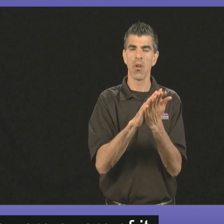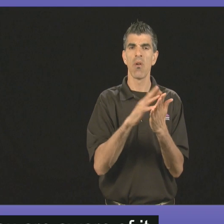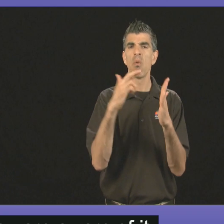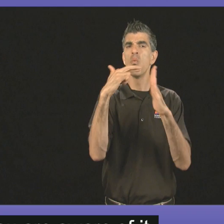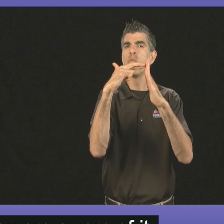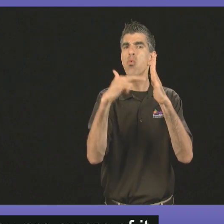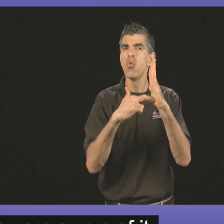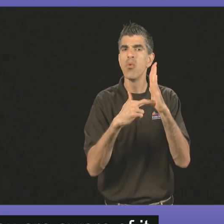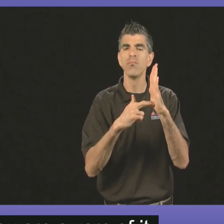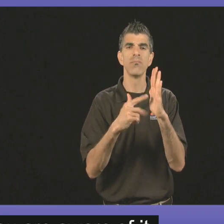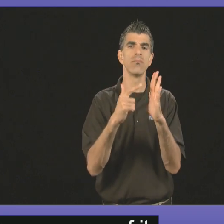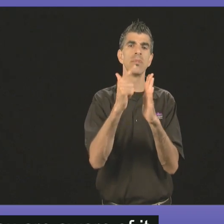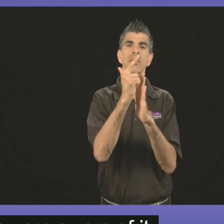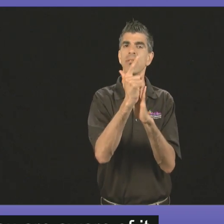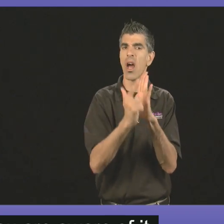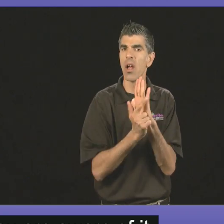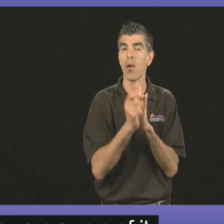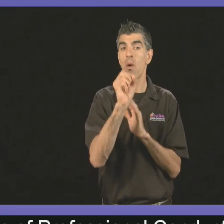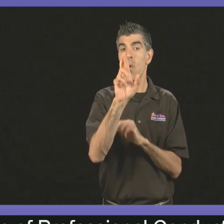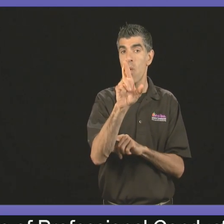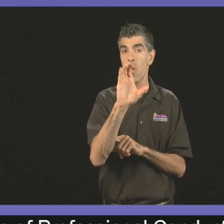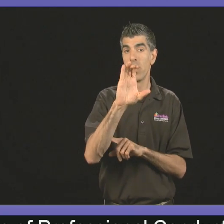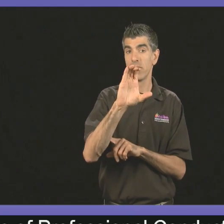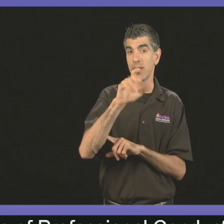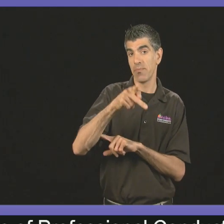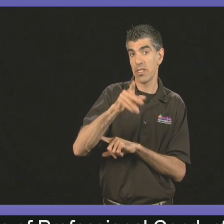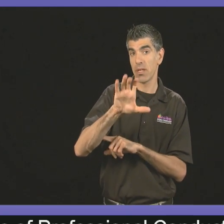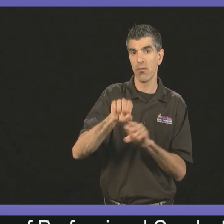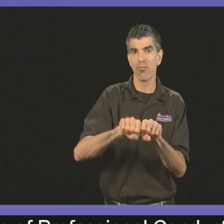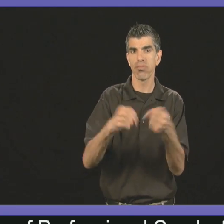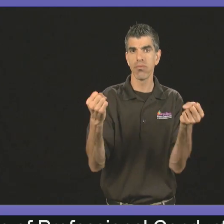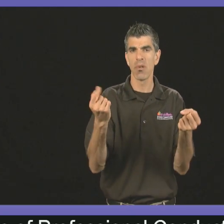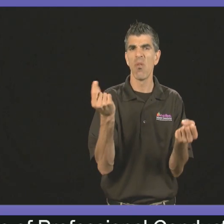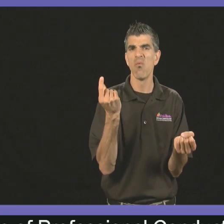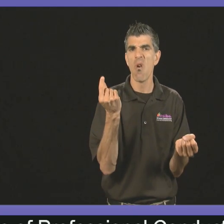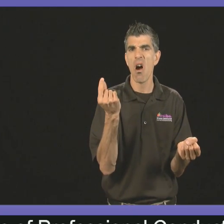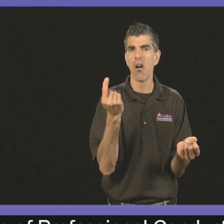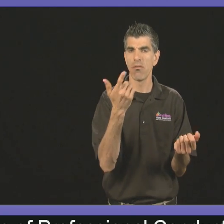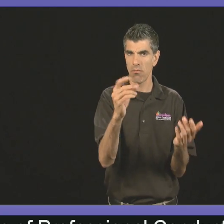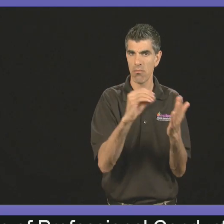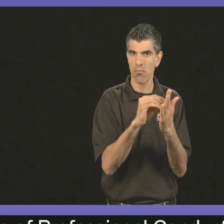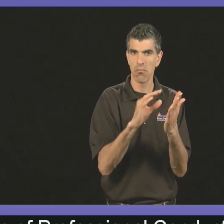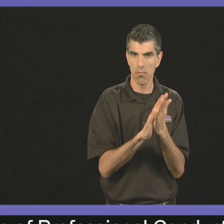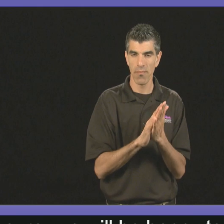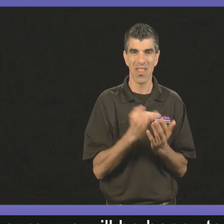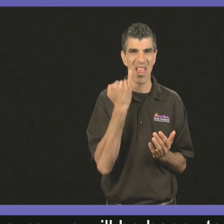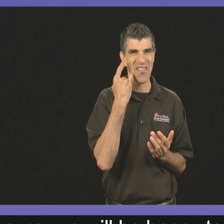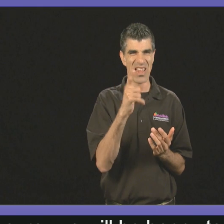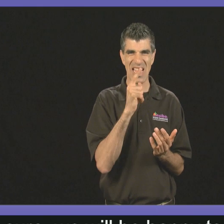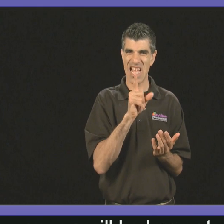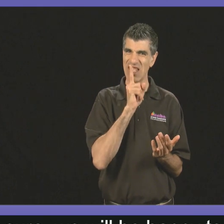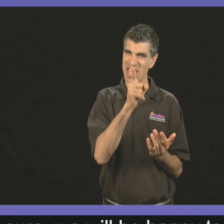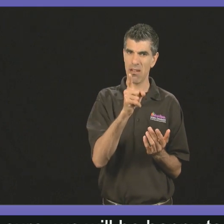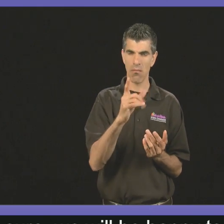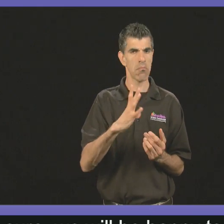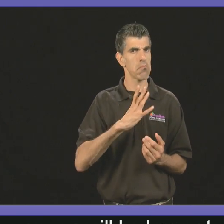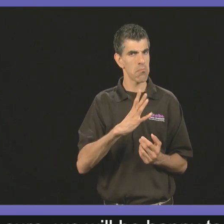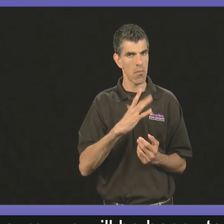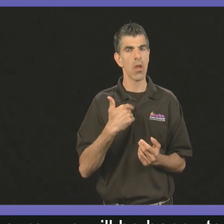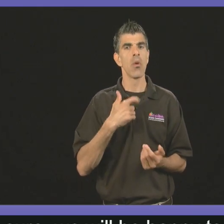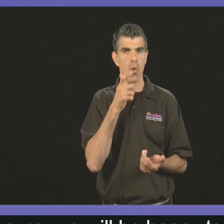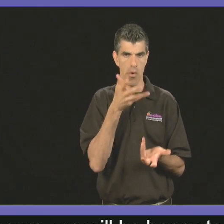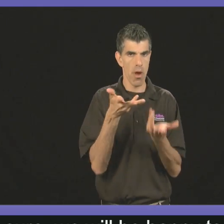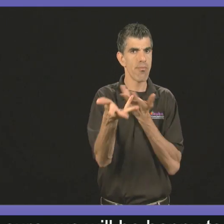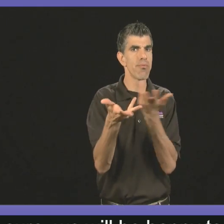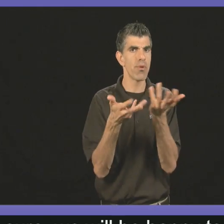rules, statutes, or tenets from the Code of Professional Conduct were violated. If you are not sure, we will be